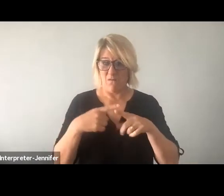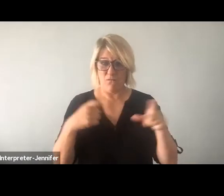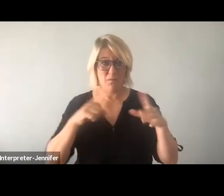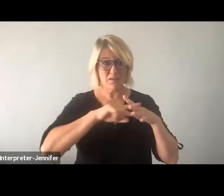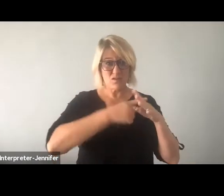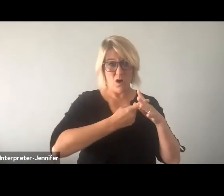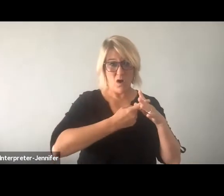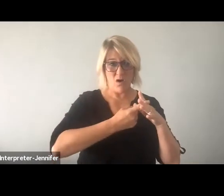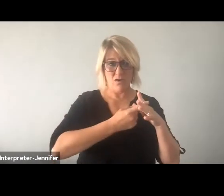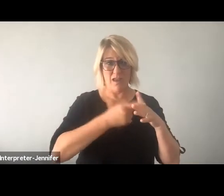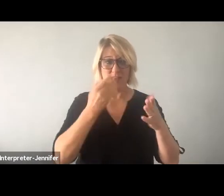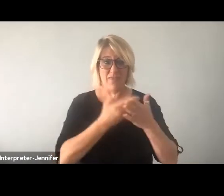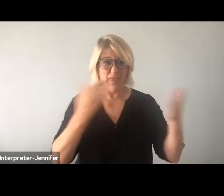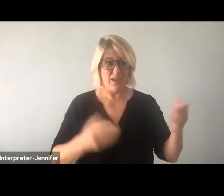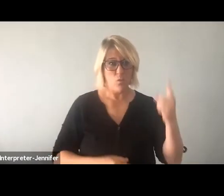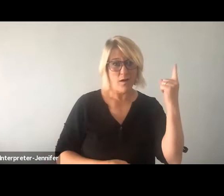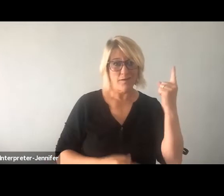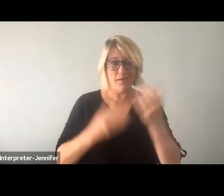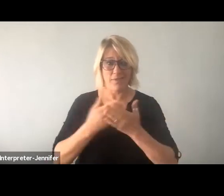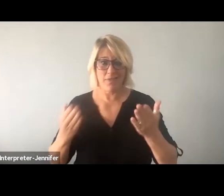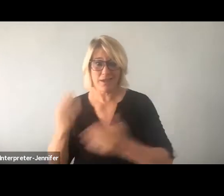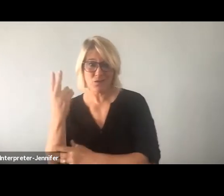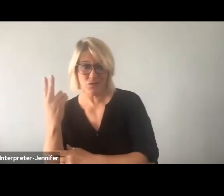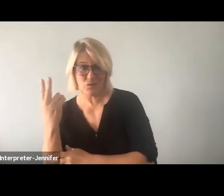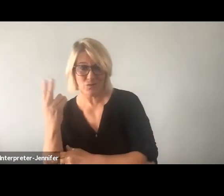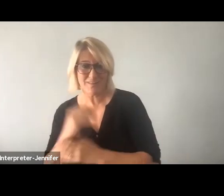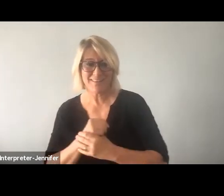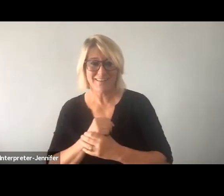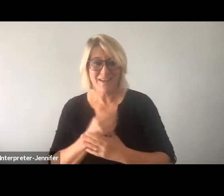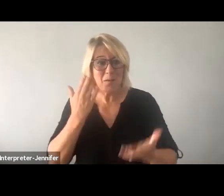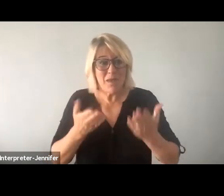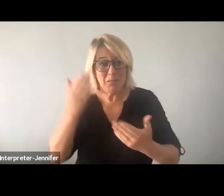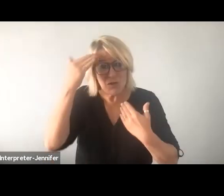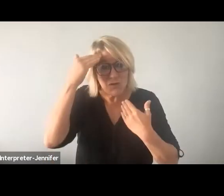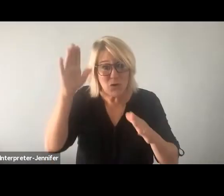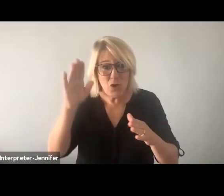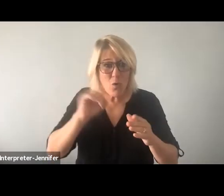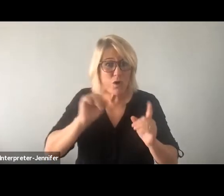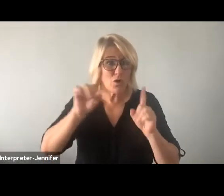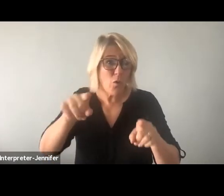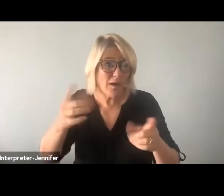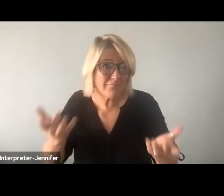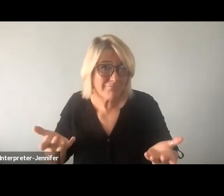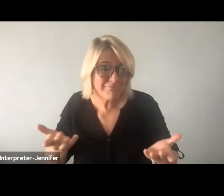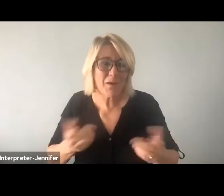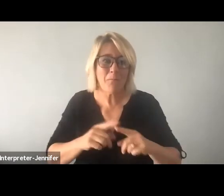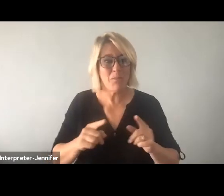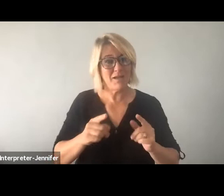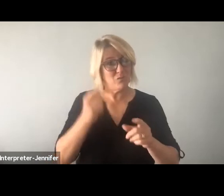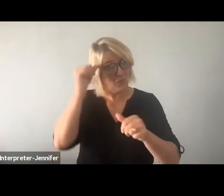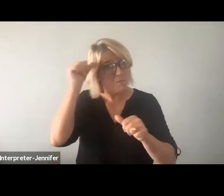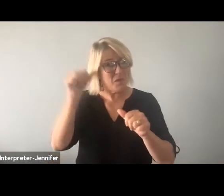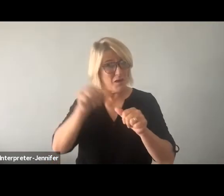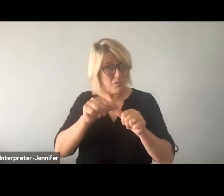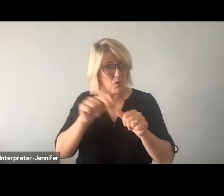came thing one and thing two. Now, you might not know where you're going, but don't forget where